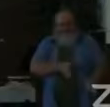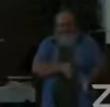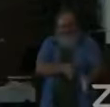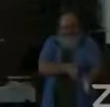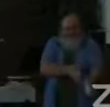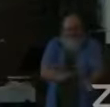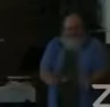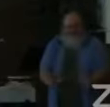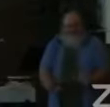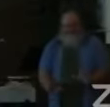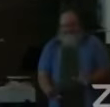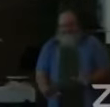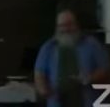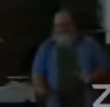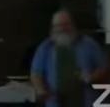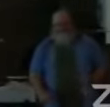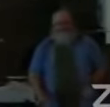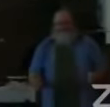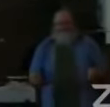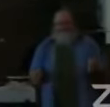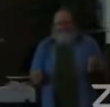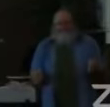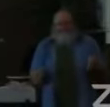on the brakes.